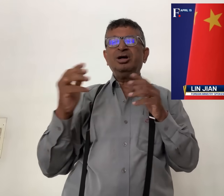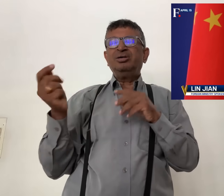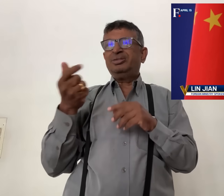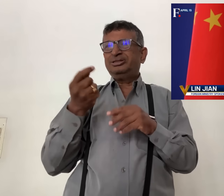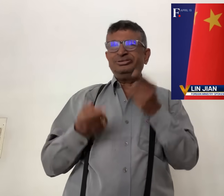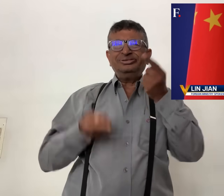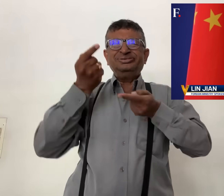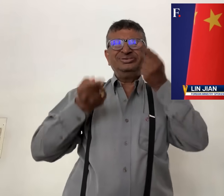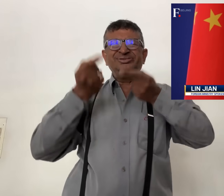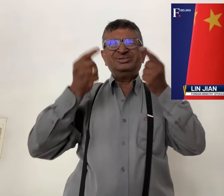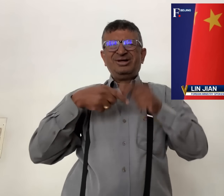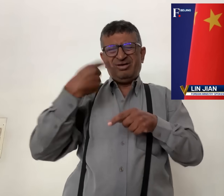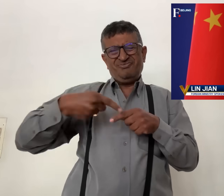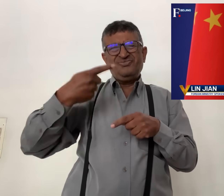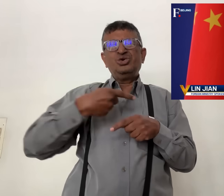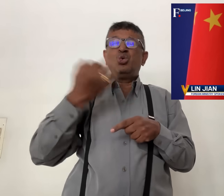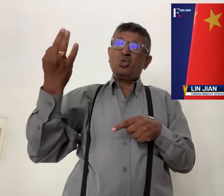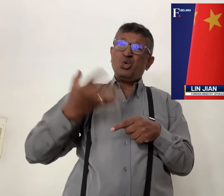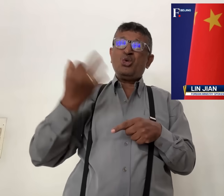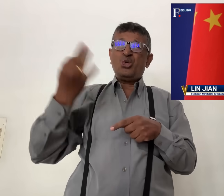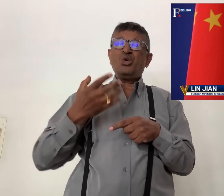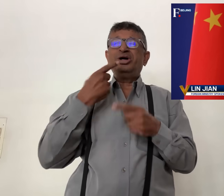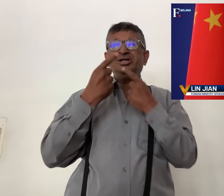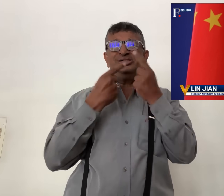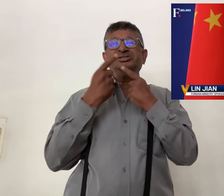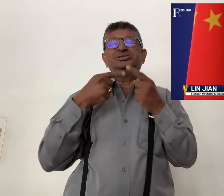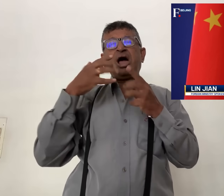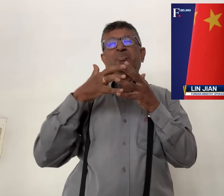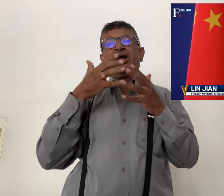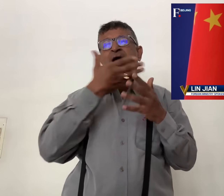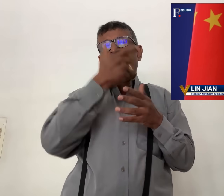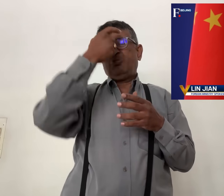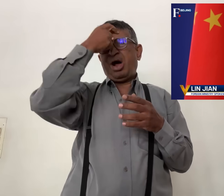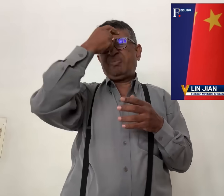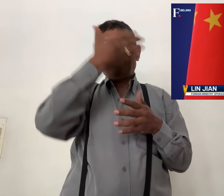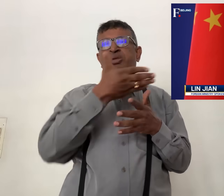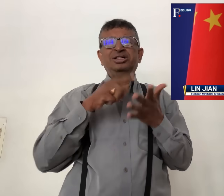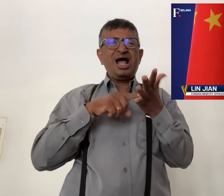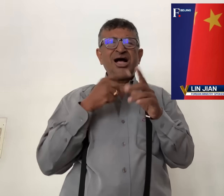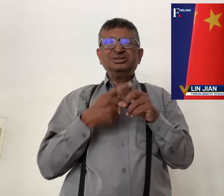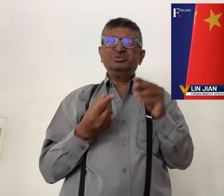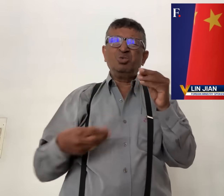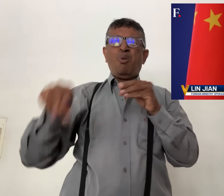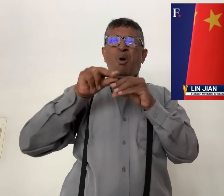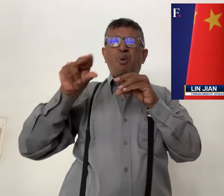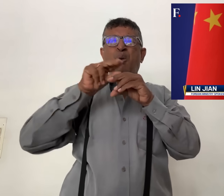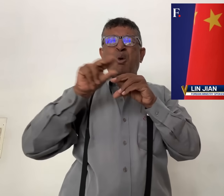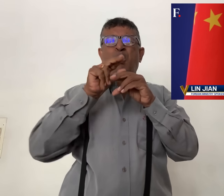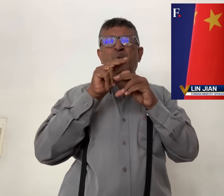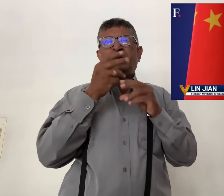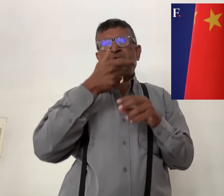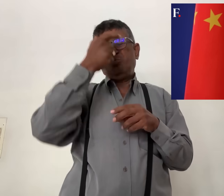trade friends, become a stronger magnet for investment, develop with high quality and open to the outside world at a high level, to inject more stability and positive energy into the world